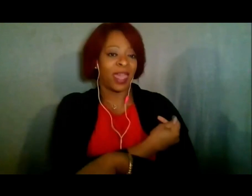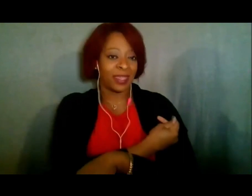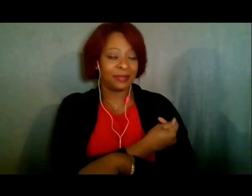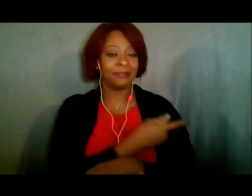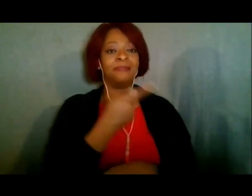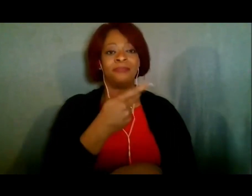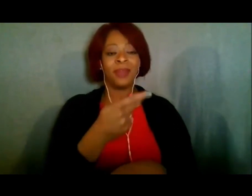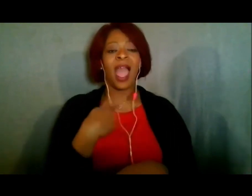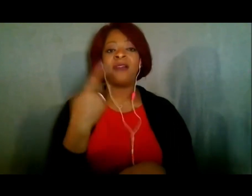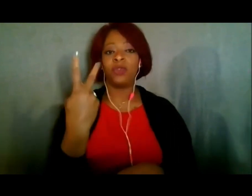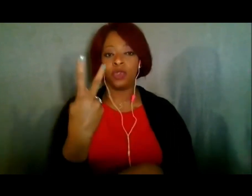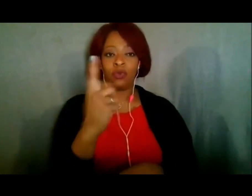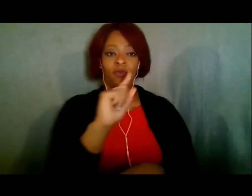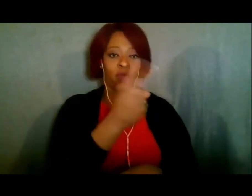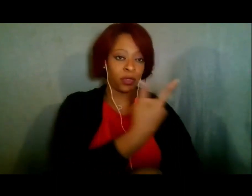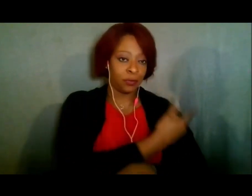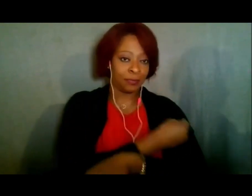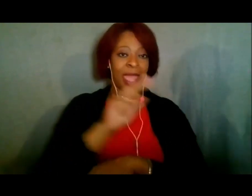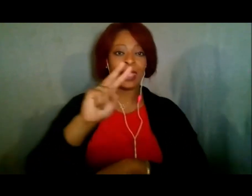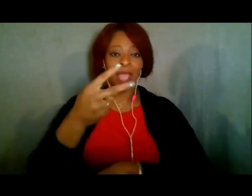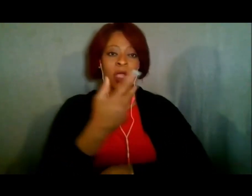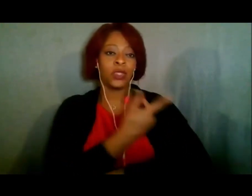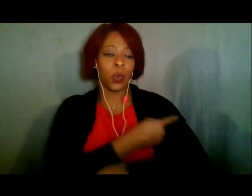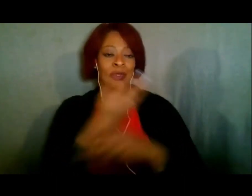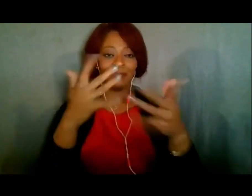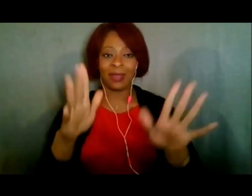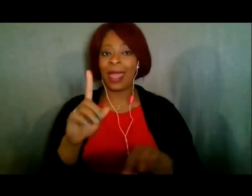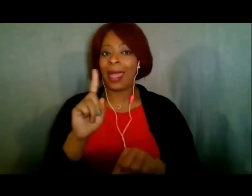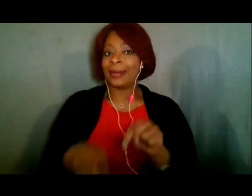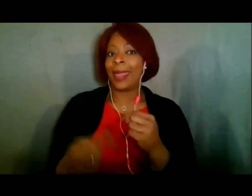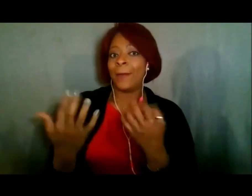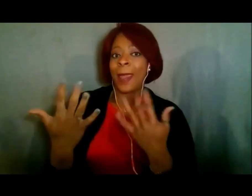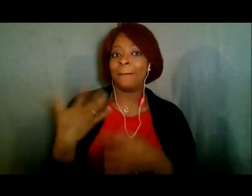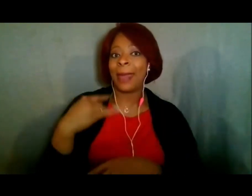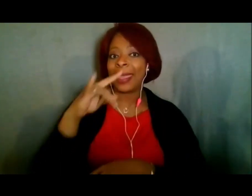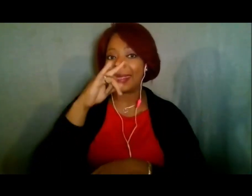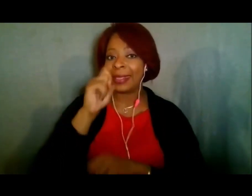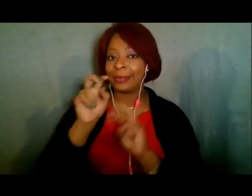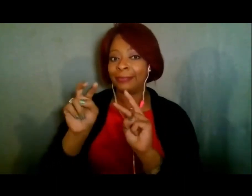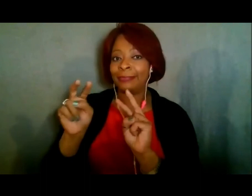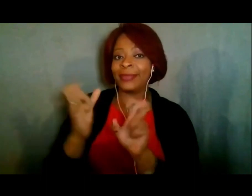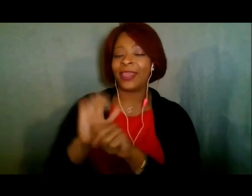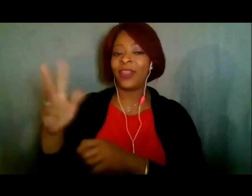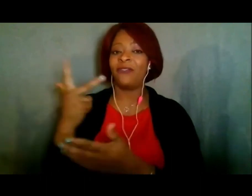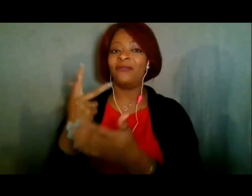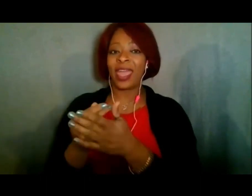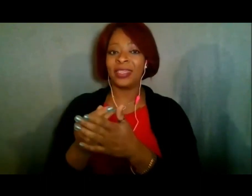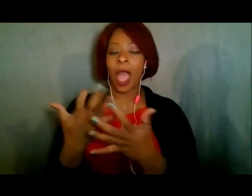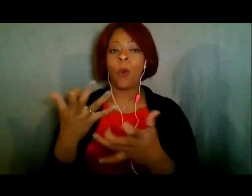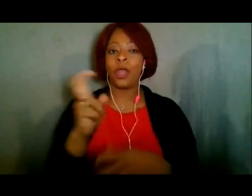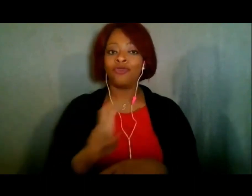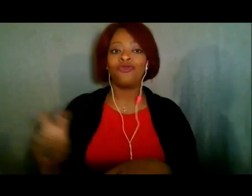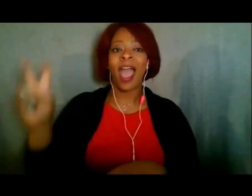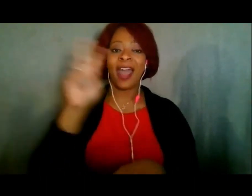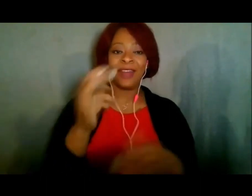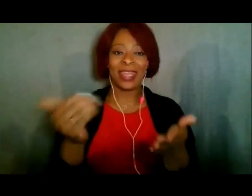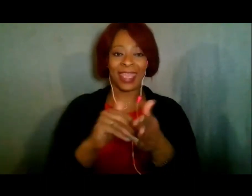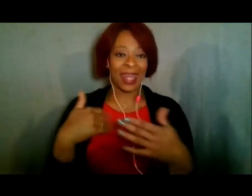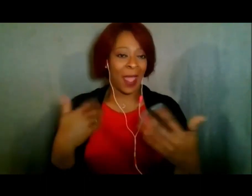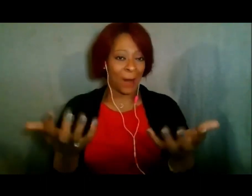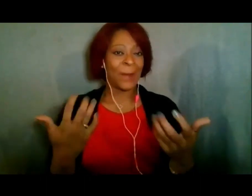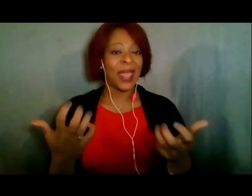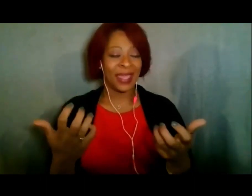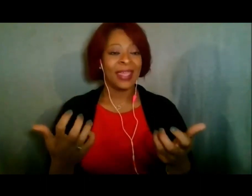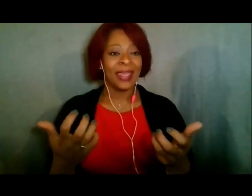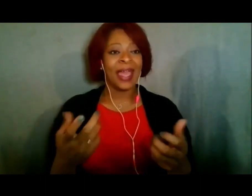had 2 doses. I can't wait for my kids to get the vaccine because I want to travel again. And